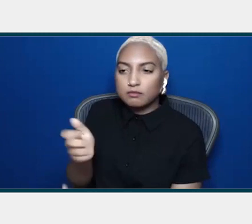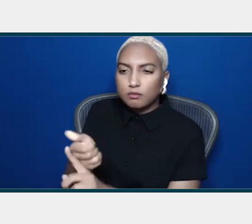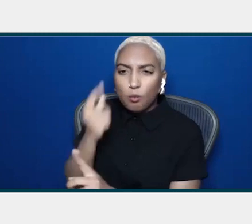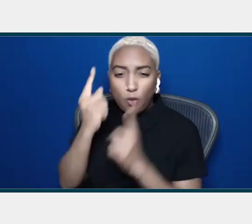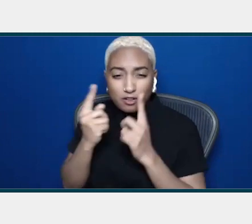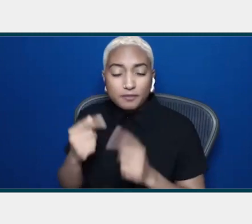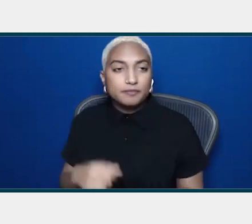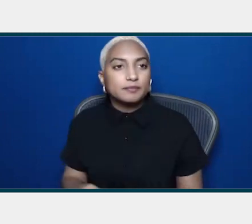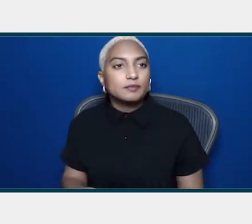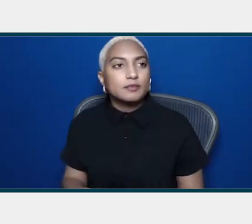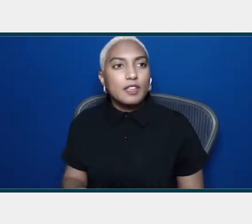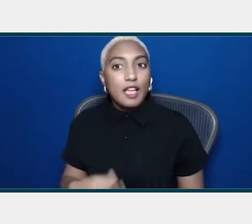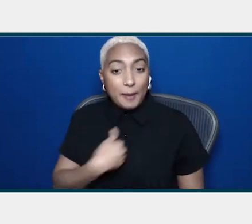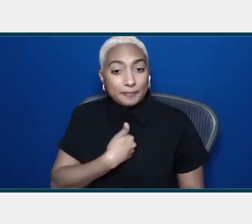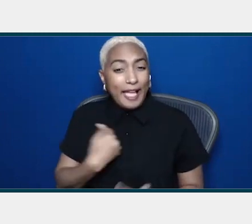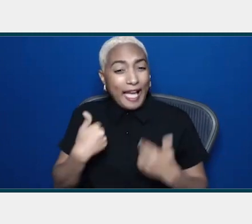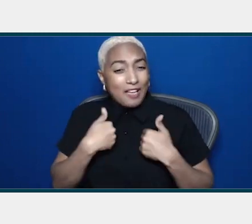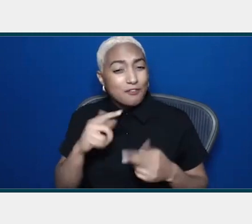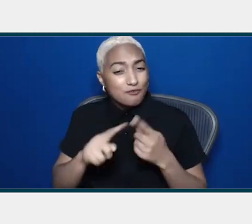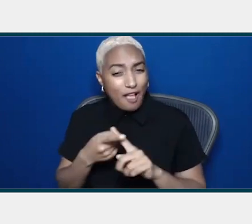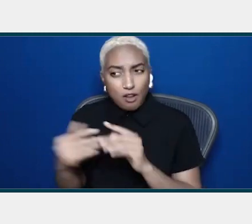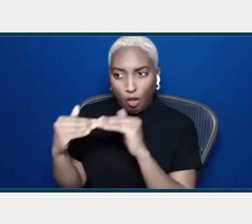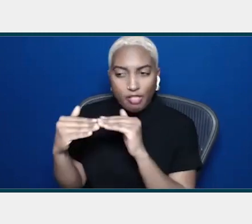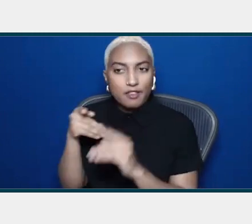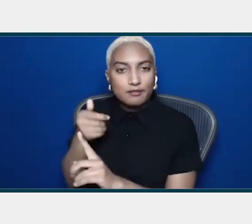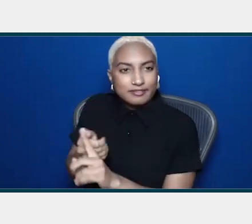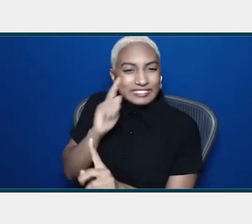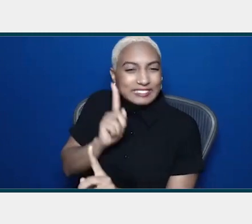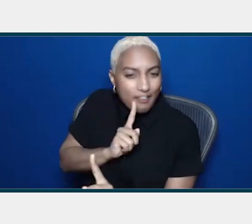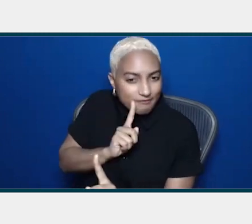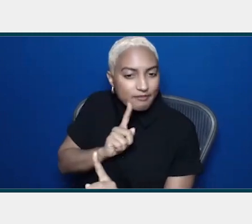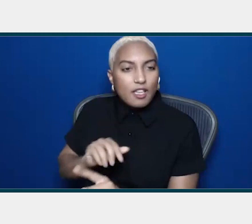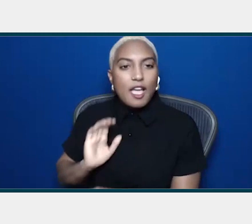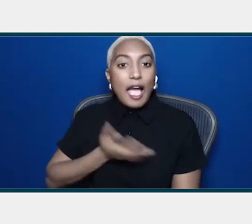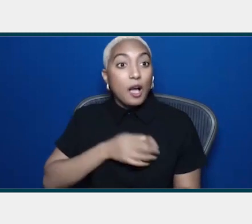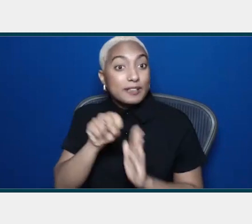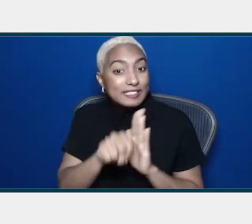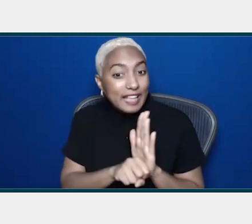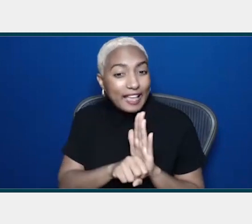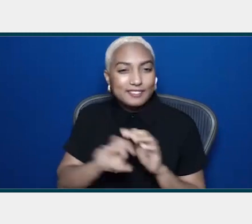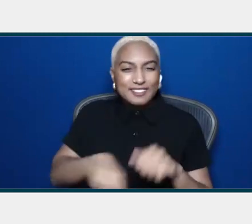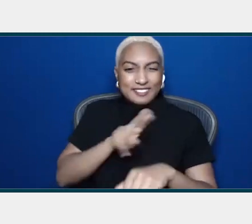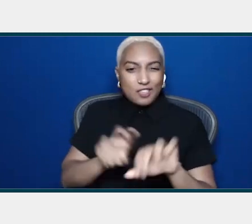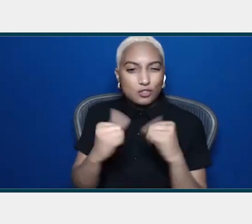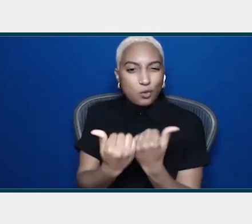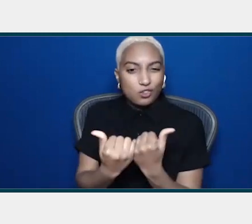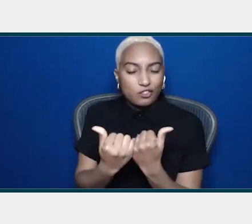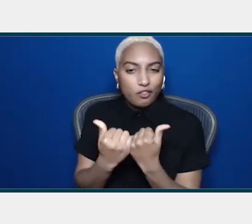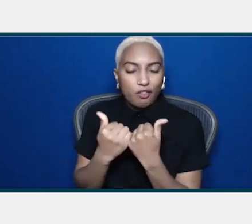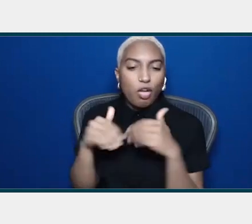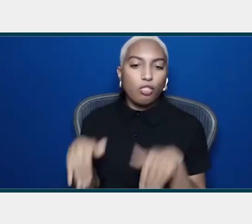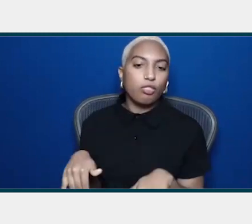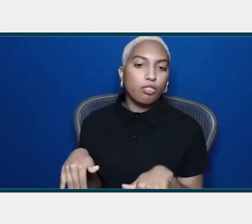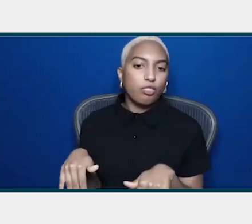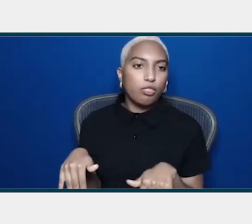with making our continuing education accessible for her. They made her split the cost of translation for